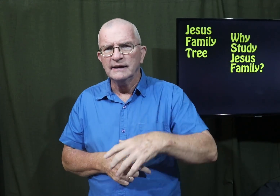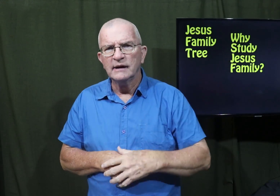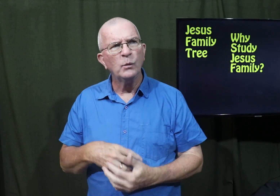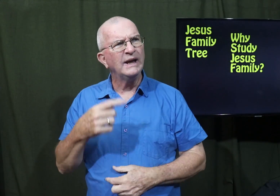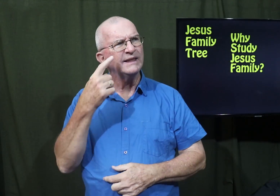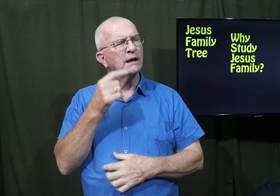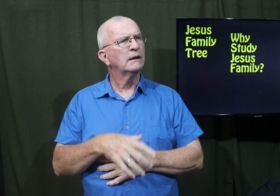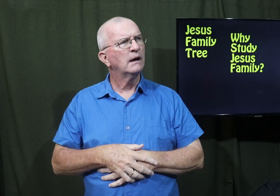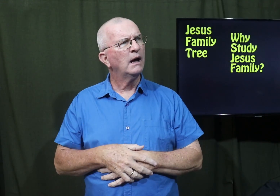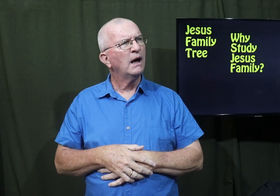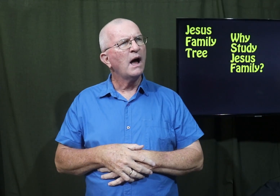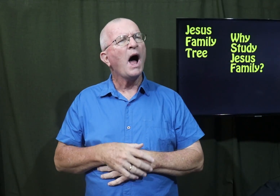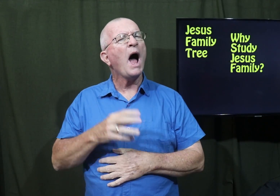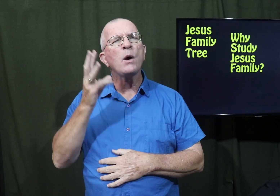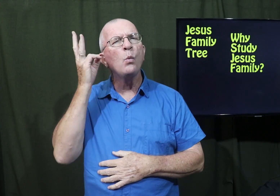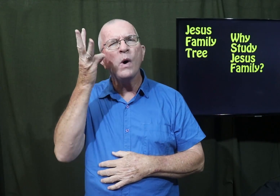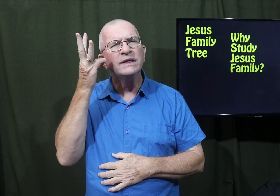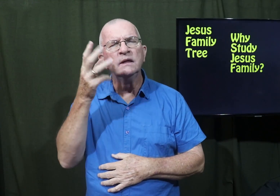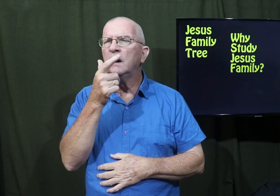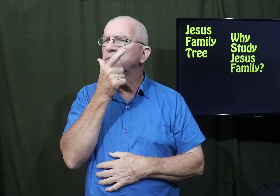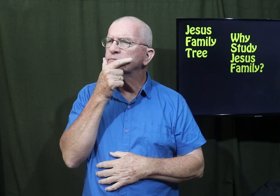well we think I wonder